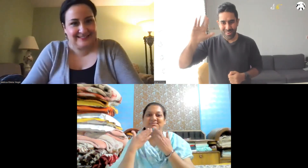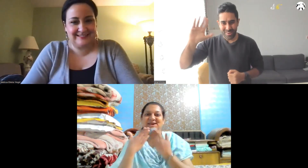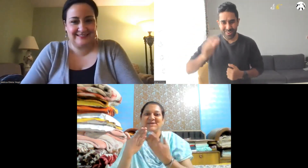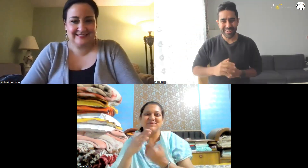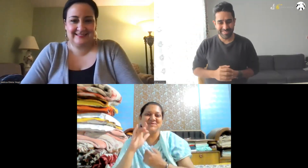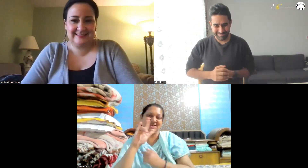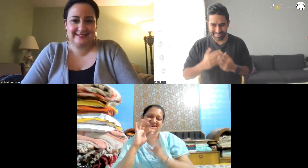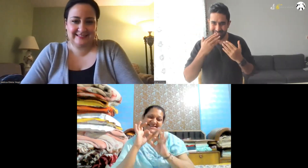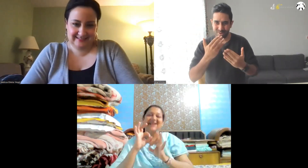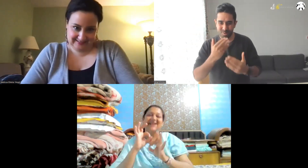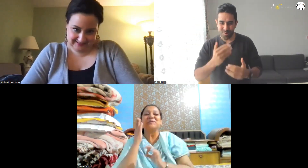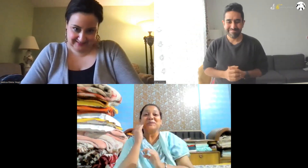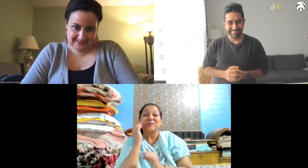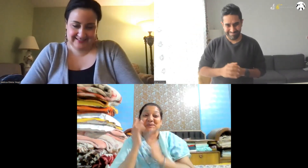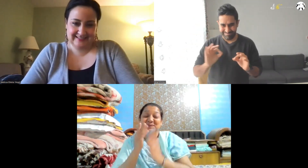Oh, hi. Thank you.